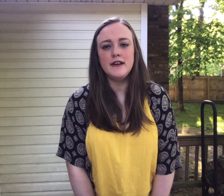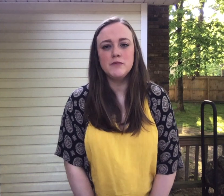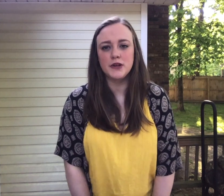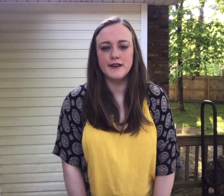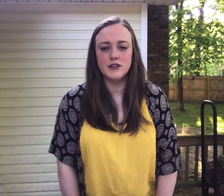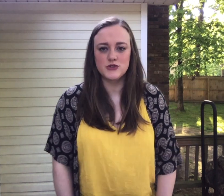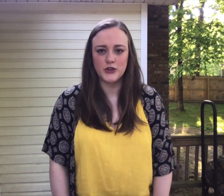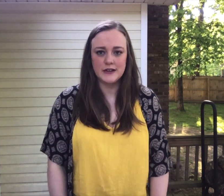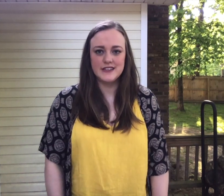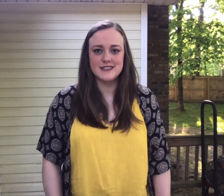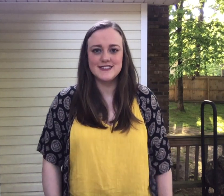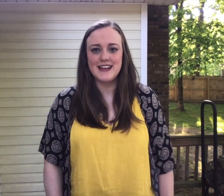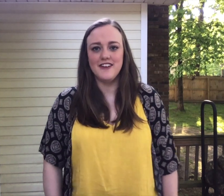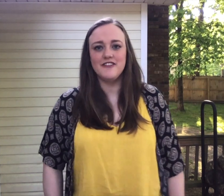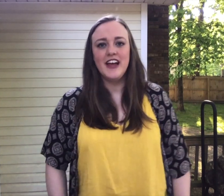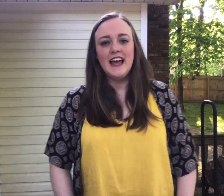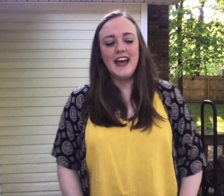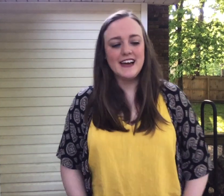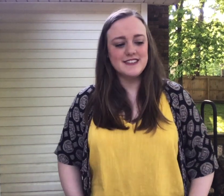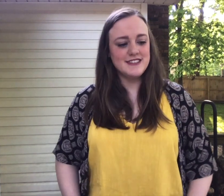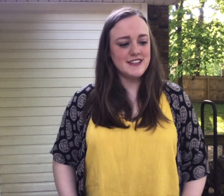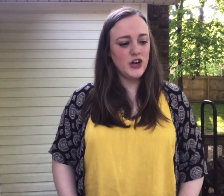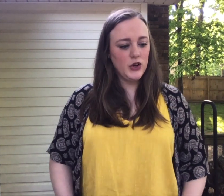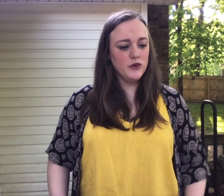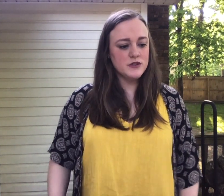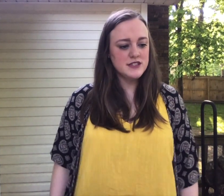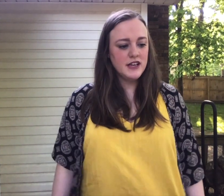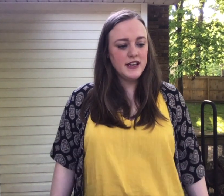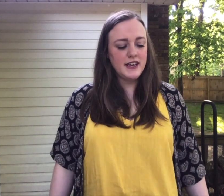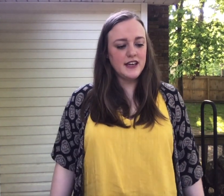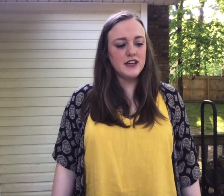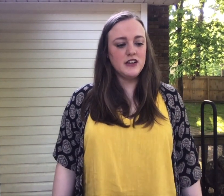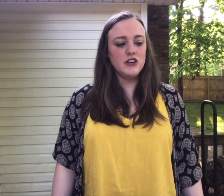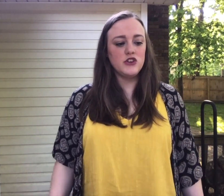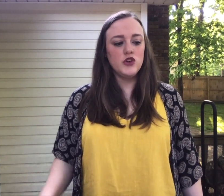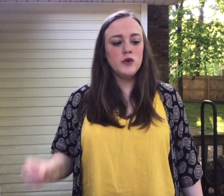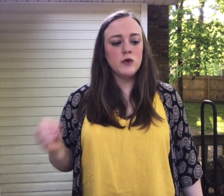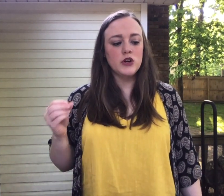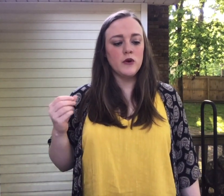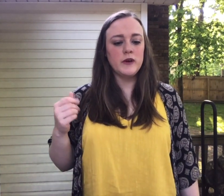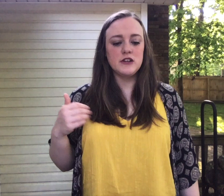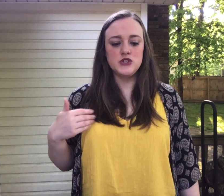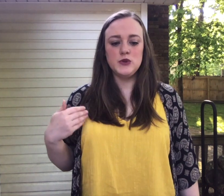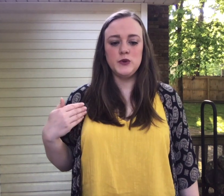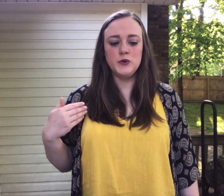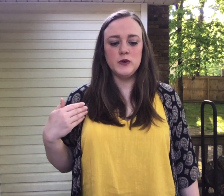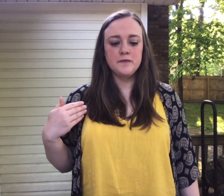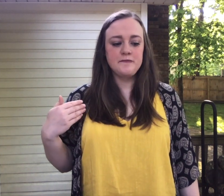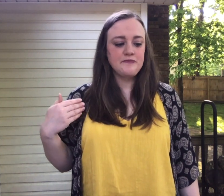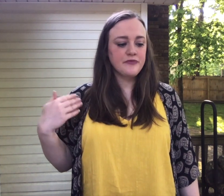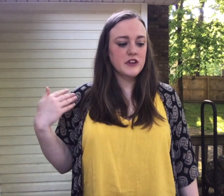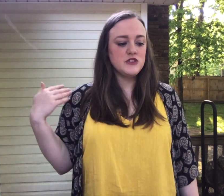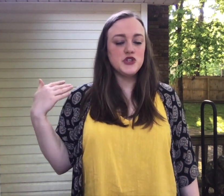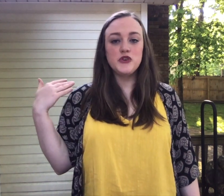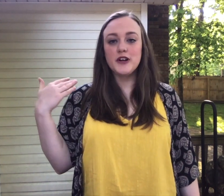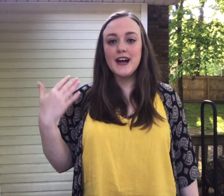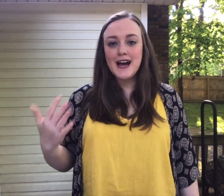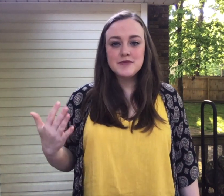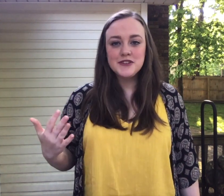number in those grids instead of X's and O's. And you are going to do your absolute